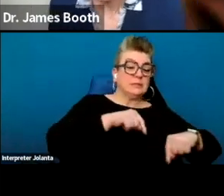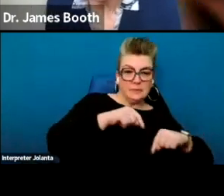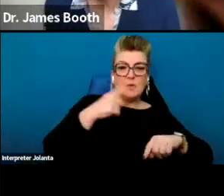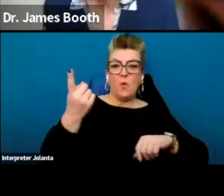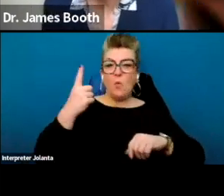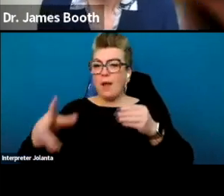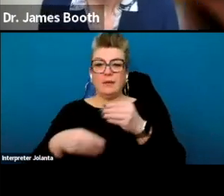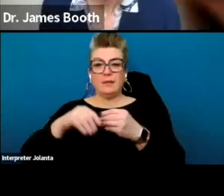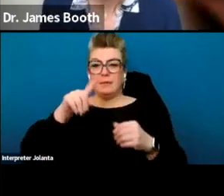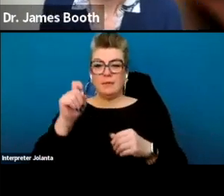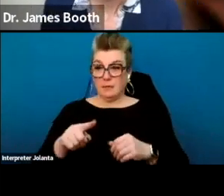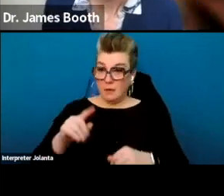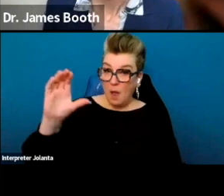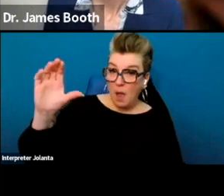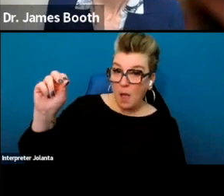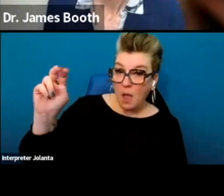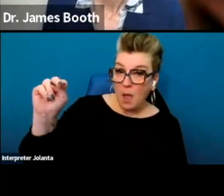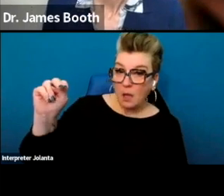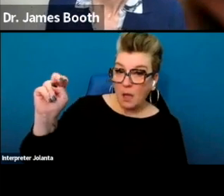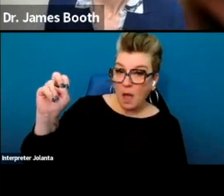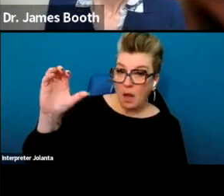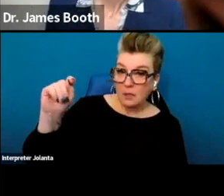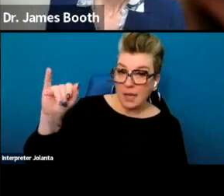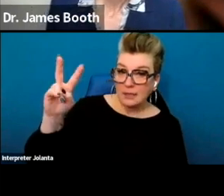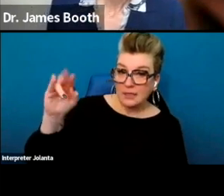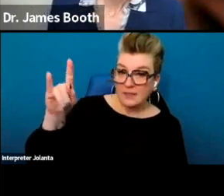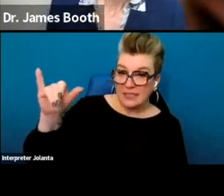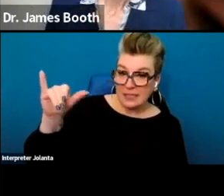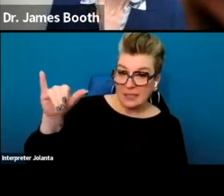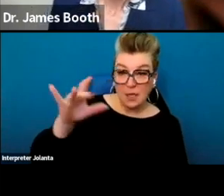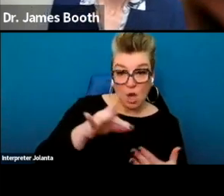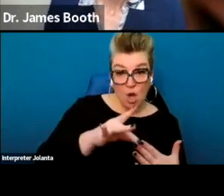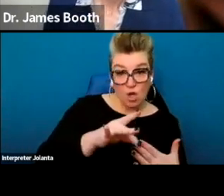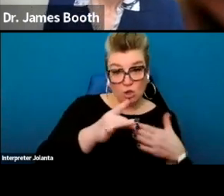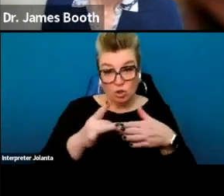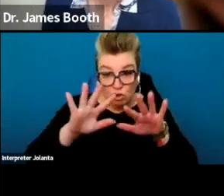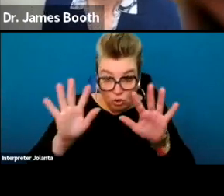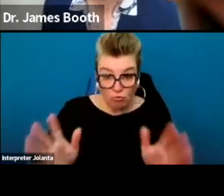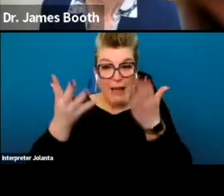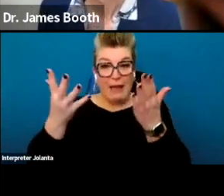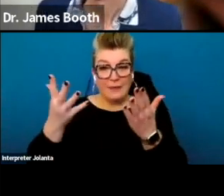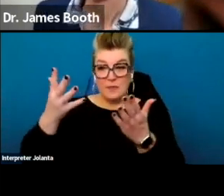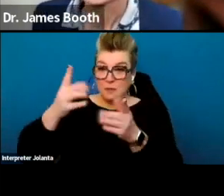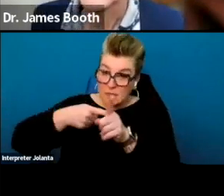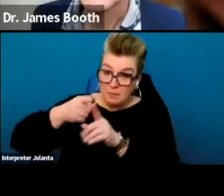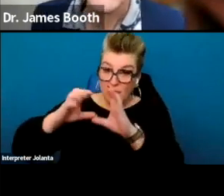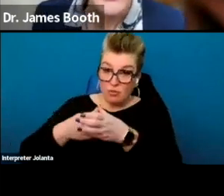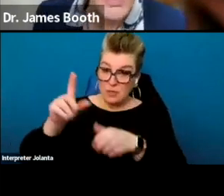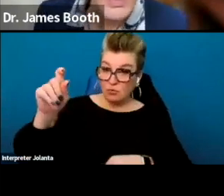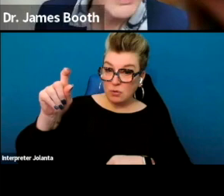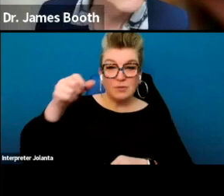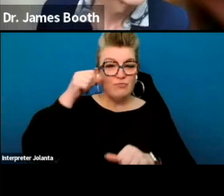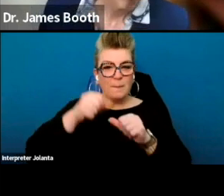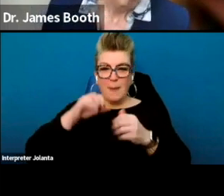connectivity drives specialization. Remember, this is one of the central tenets of the interactive